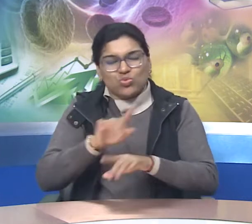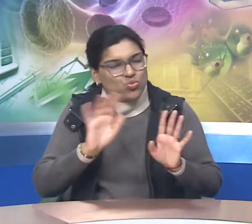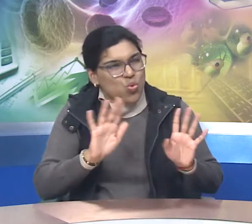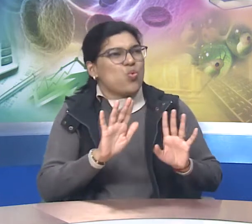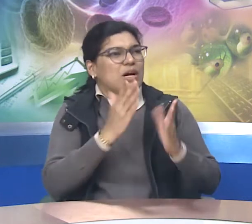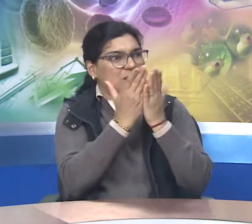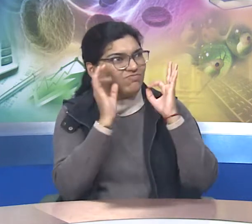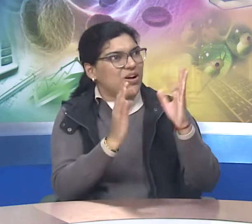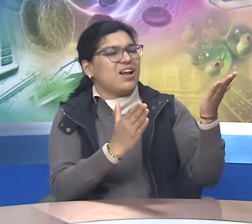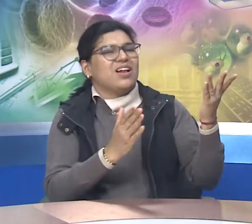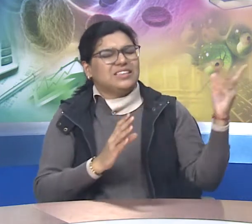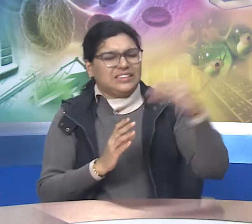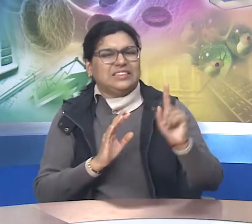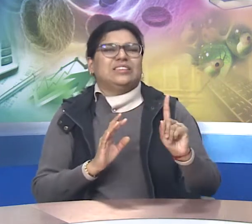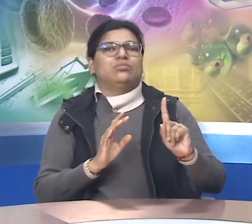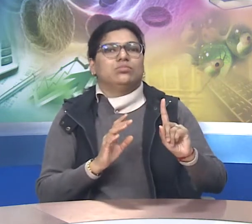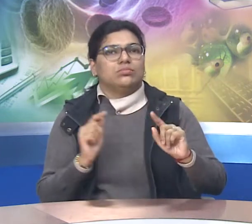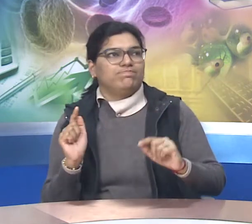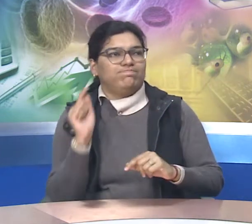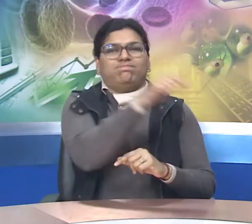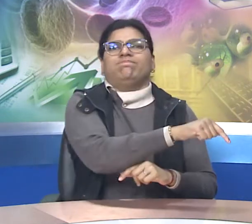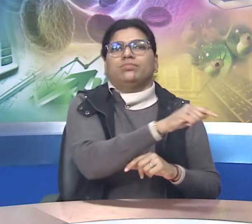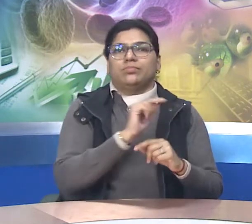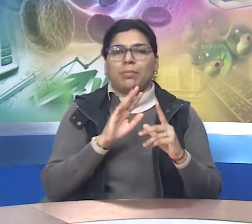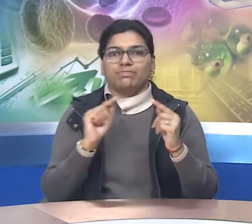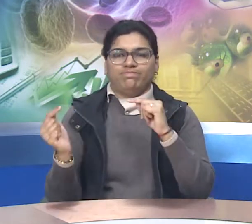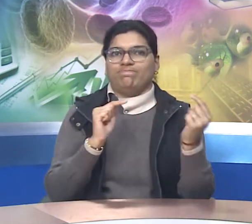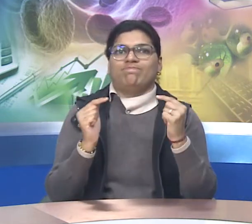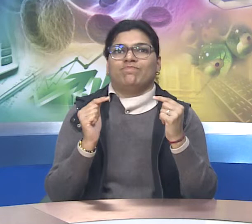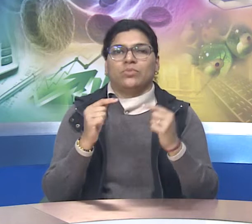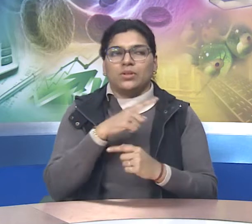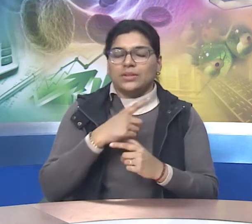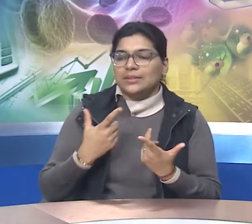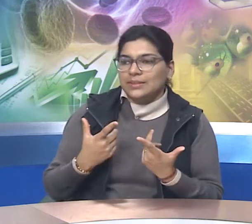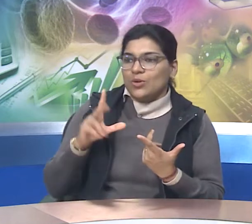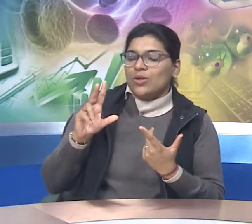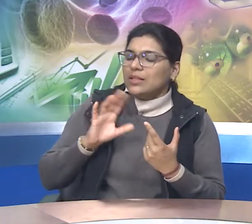There is that, I suppose, I replied, smiling.